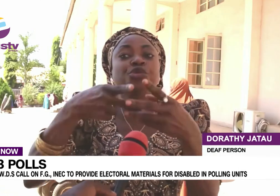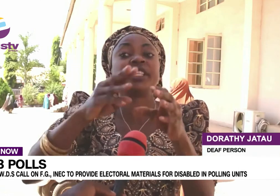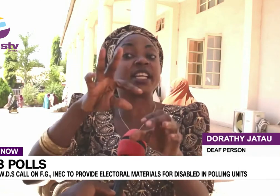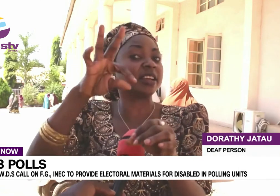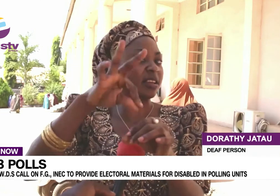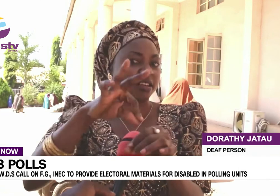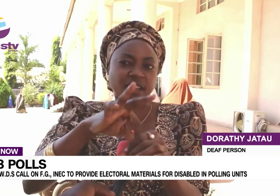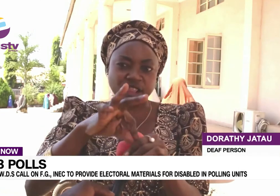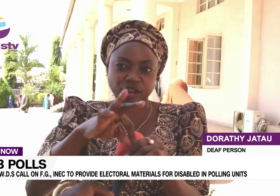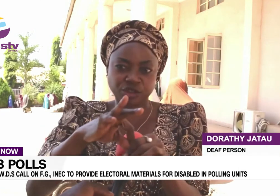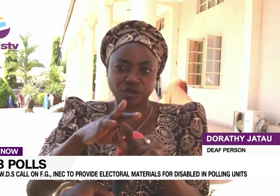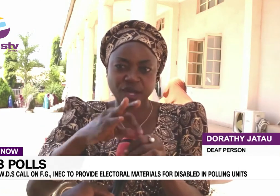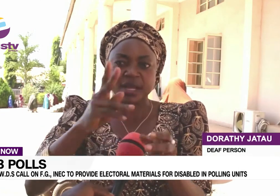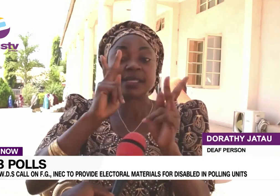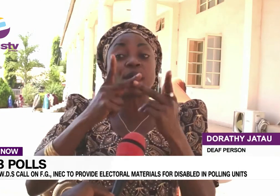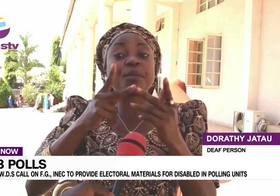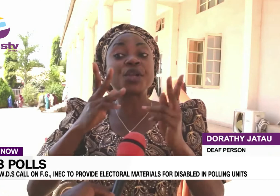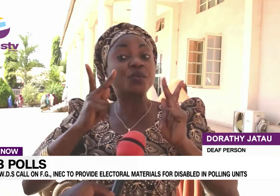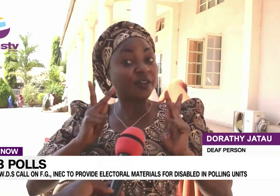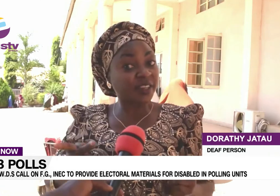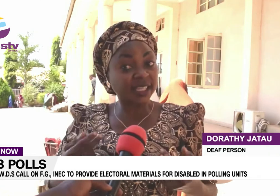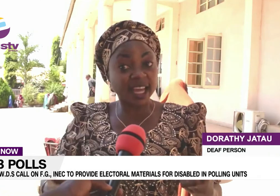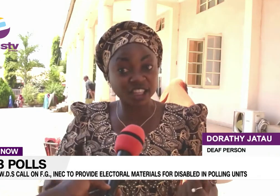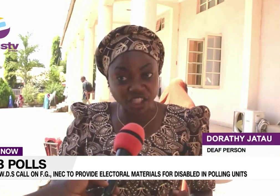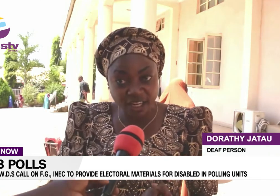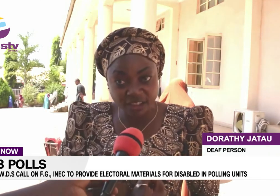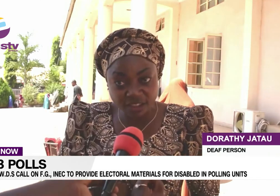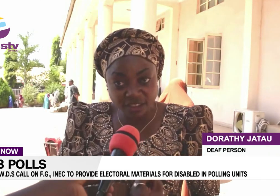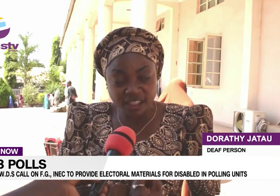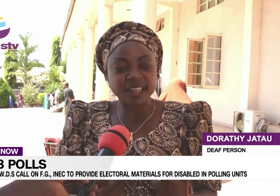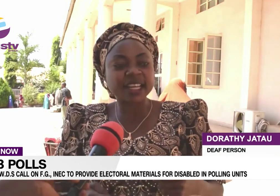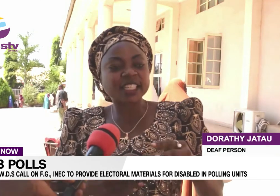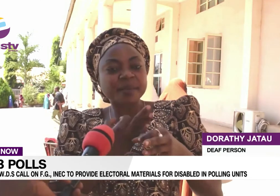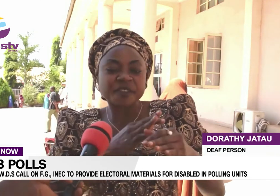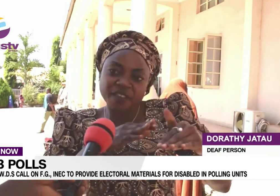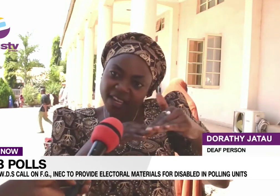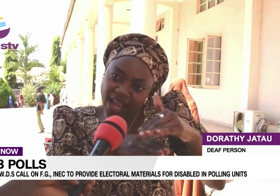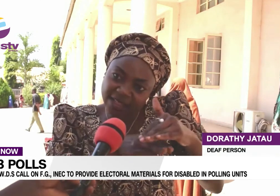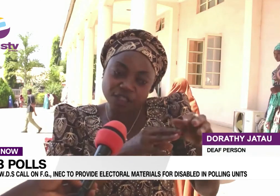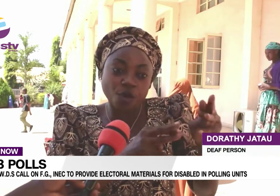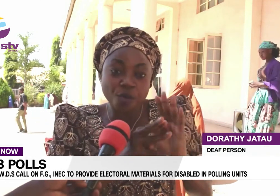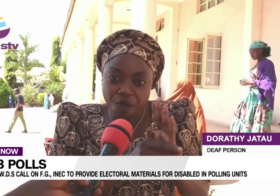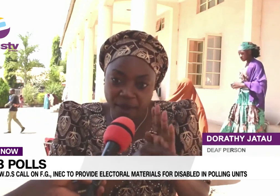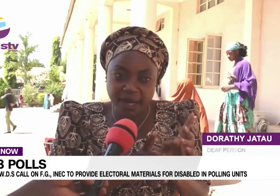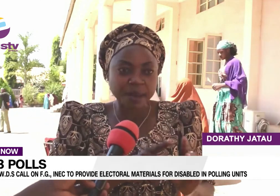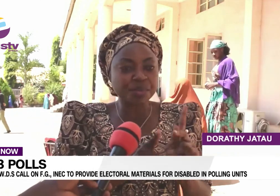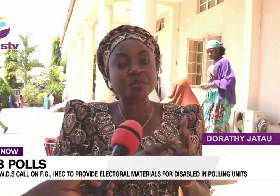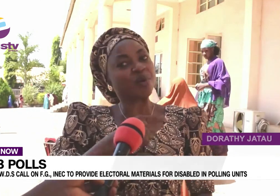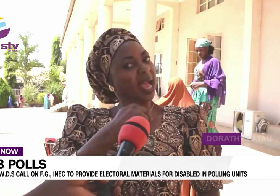during the election. Somebody with physically challenged, let there be free access for movement. People like